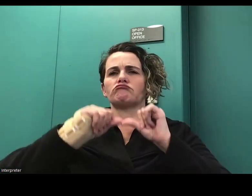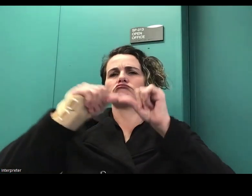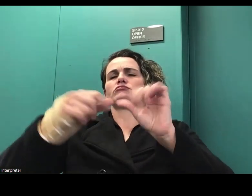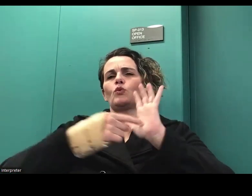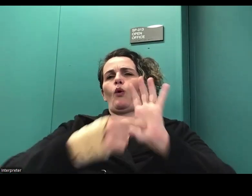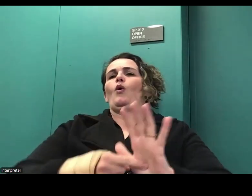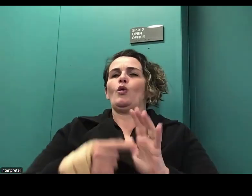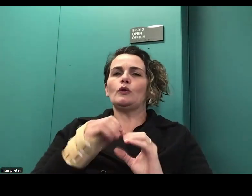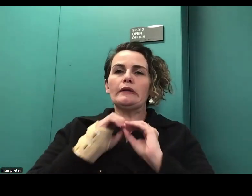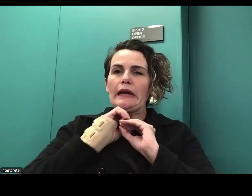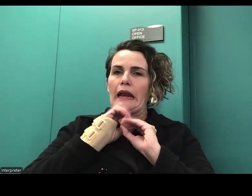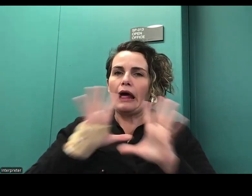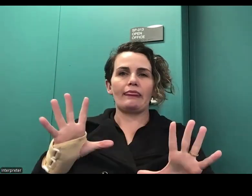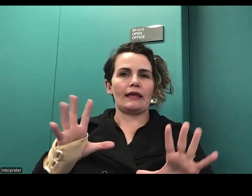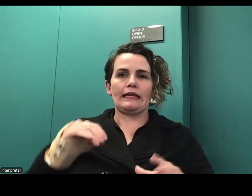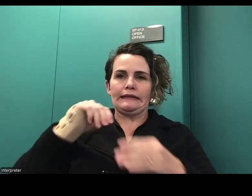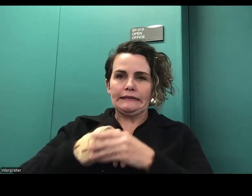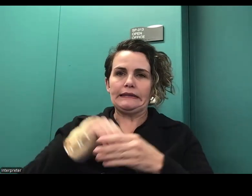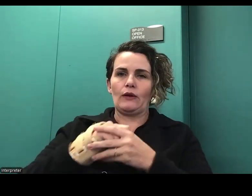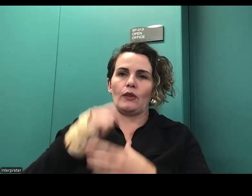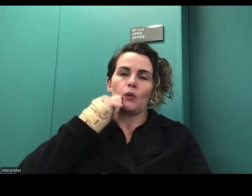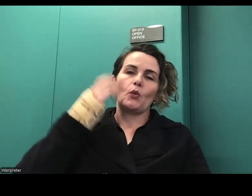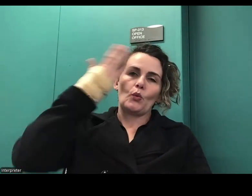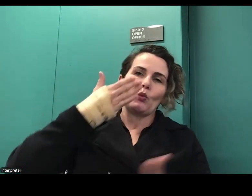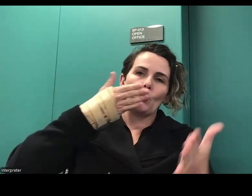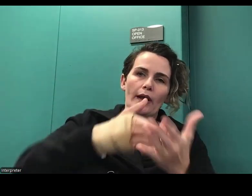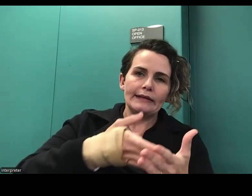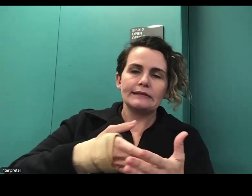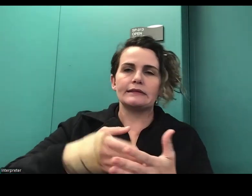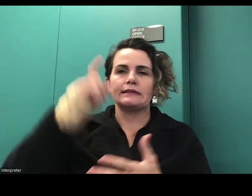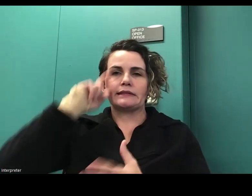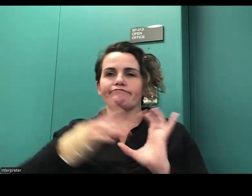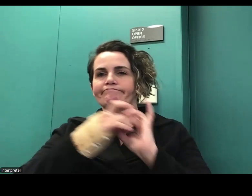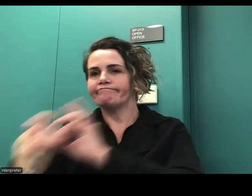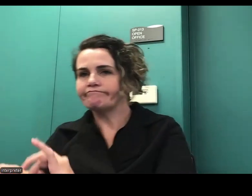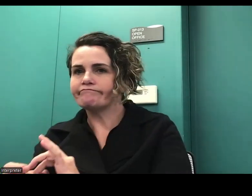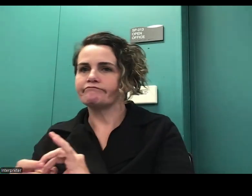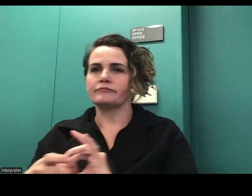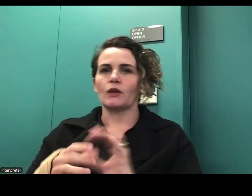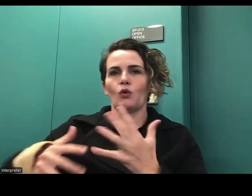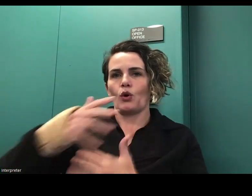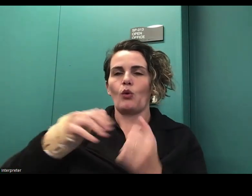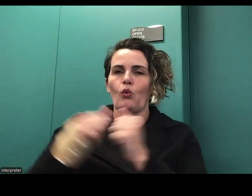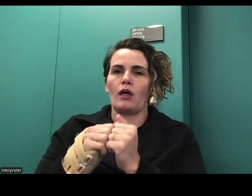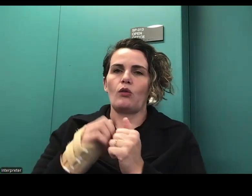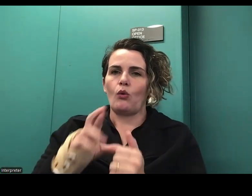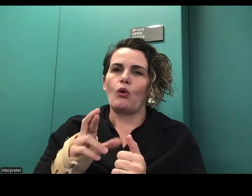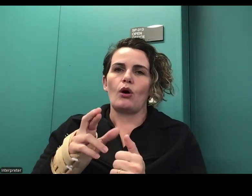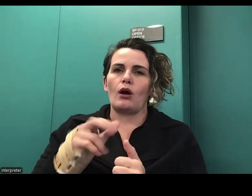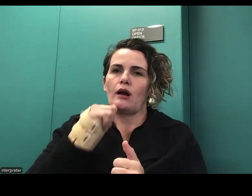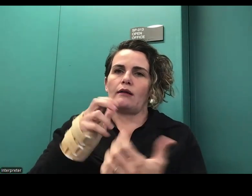nothing inherently racist, sexist, or associated with or inconsistent as far as their ability to do